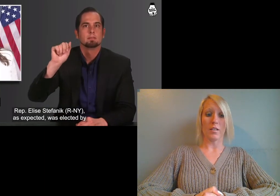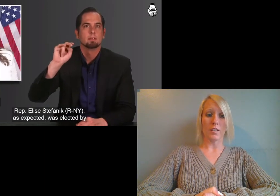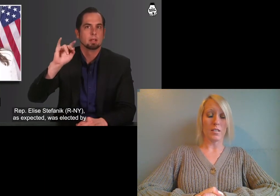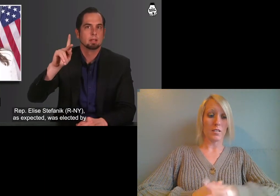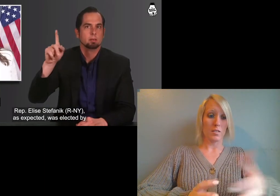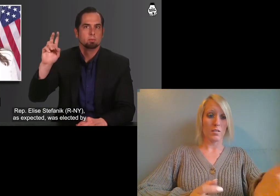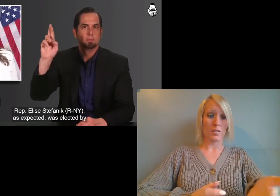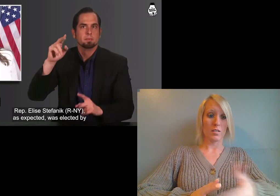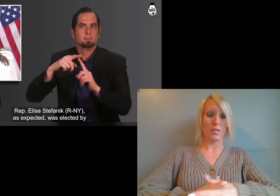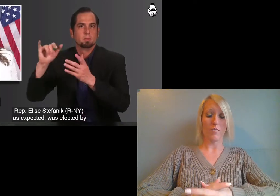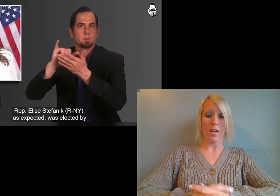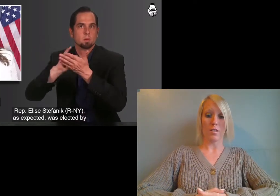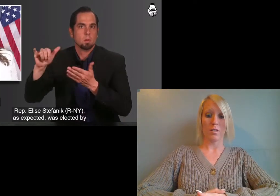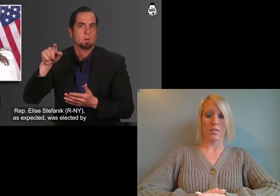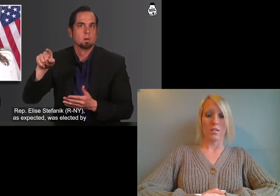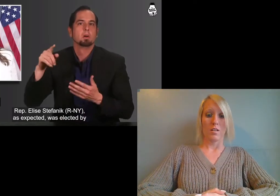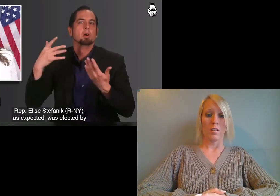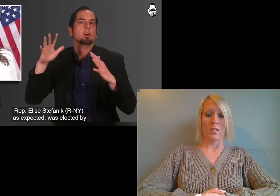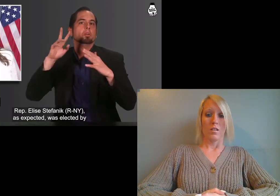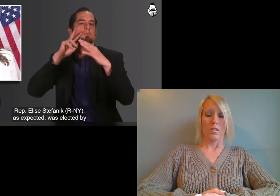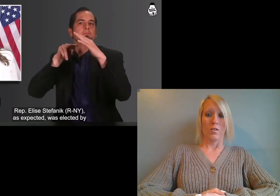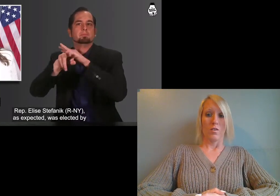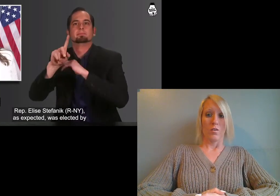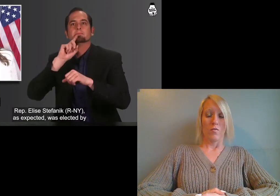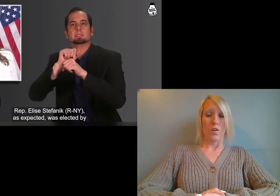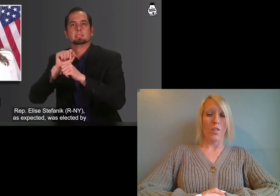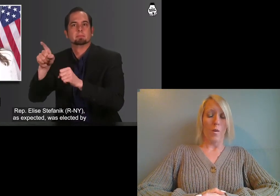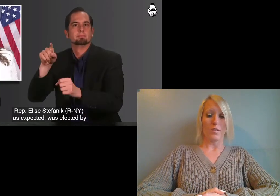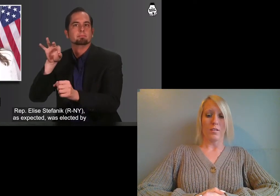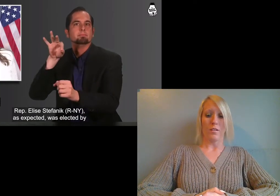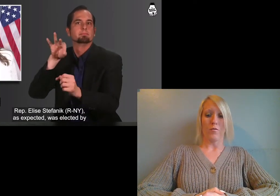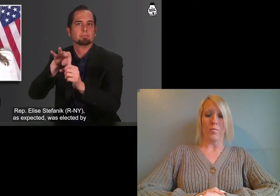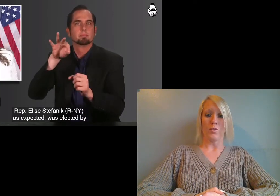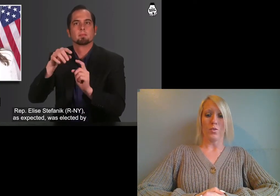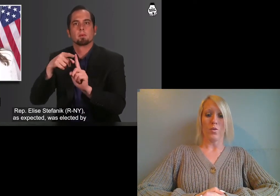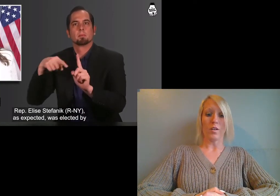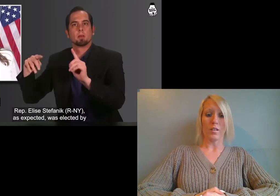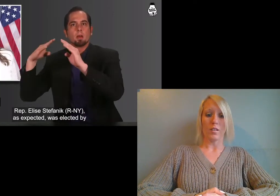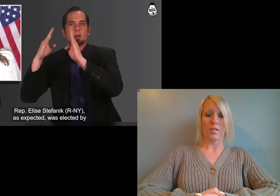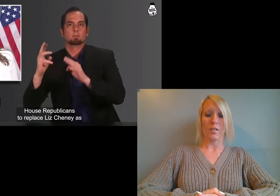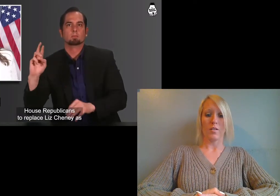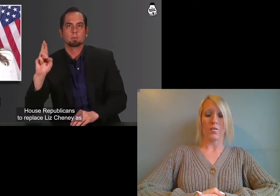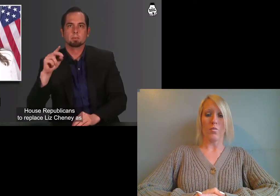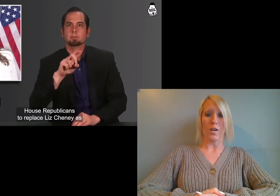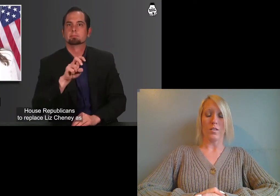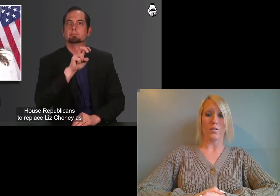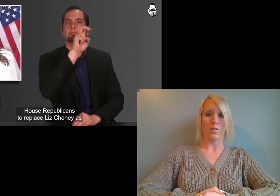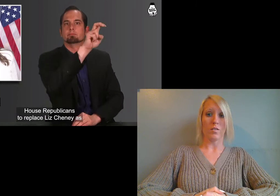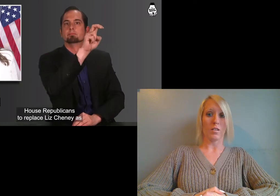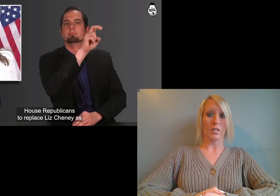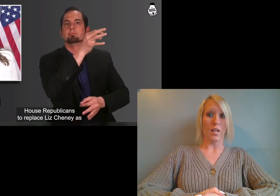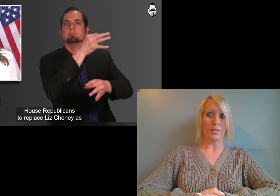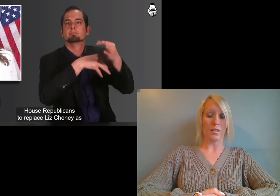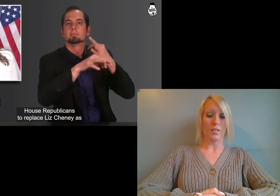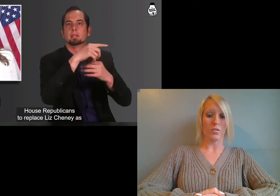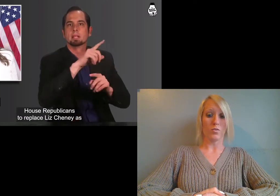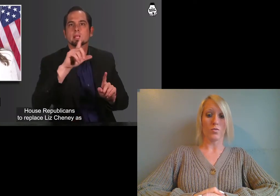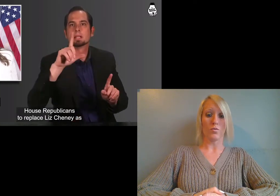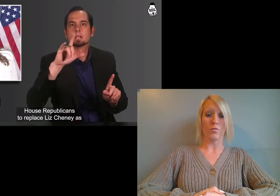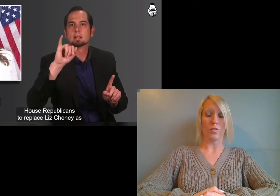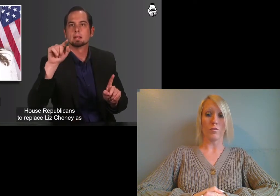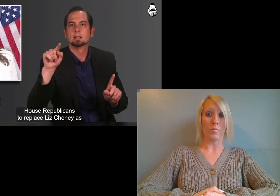Representative Elise Stefanik, the representative from New York, was